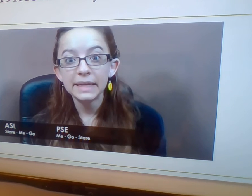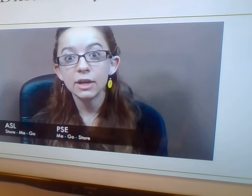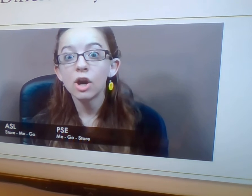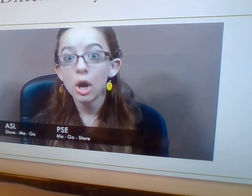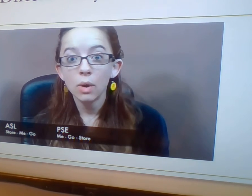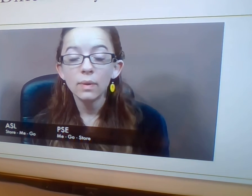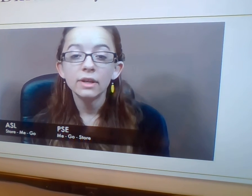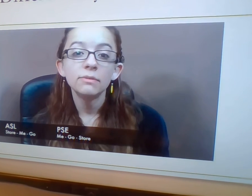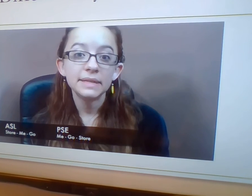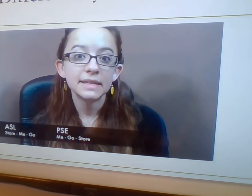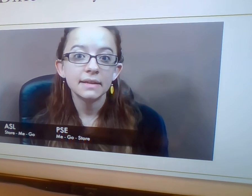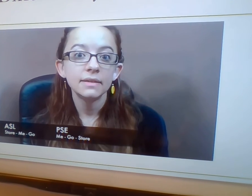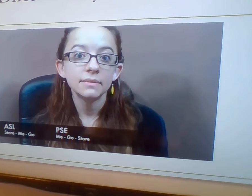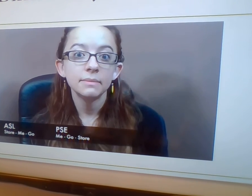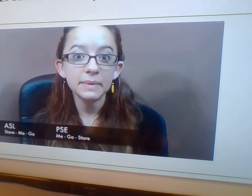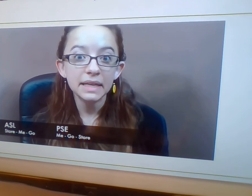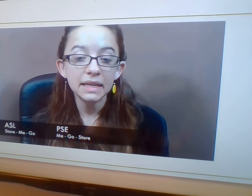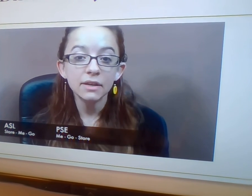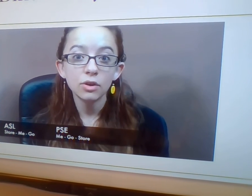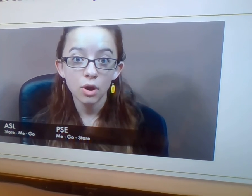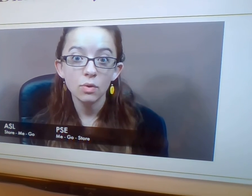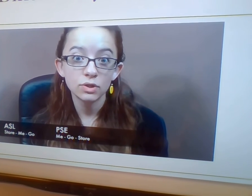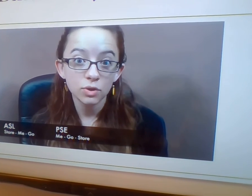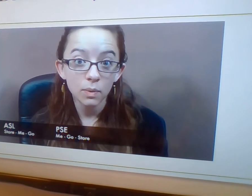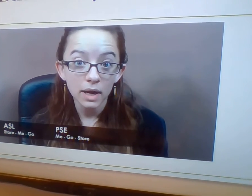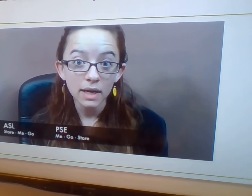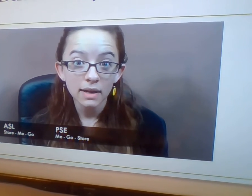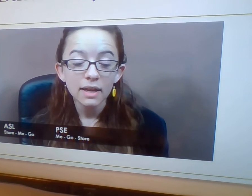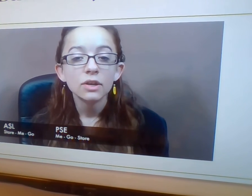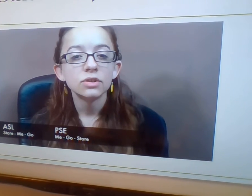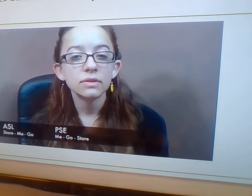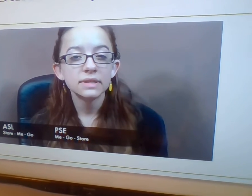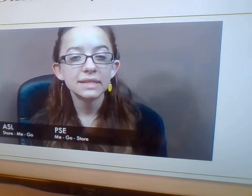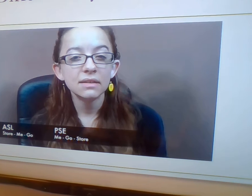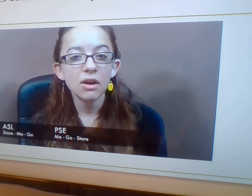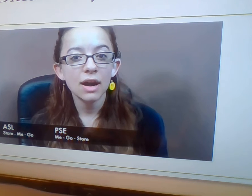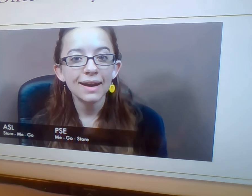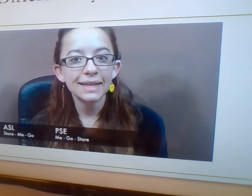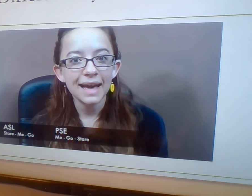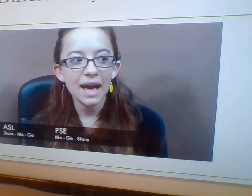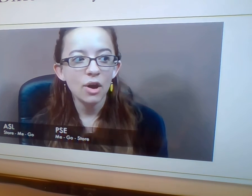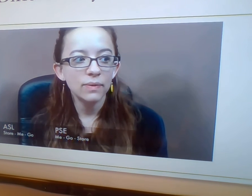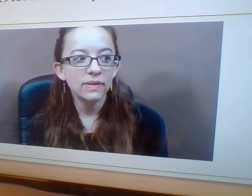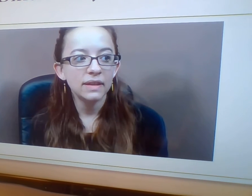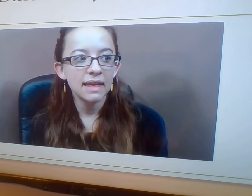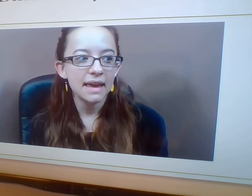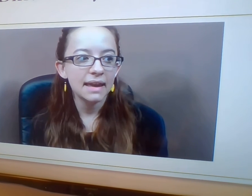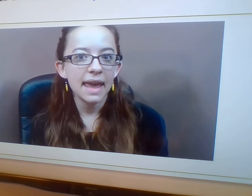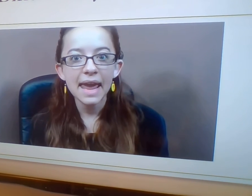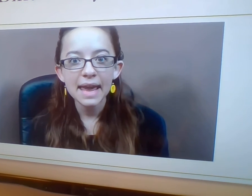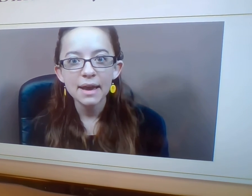me, go, you'd be saying me, go, store. So you're still cutting out the like